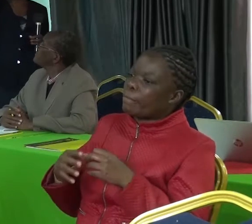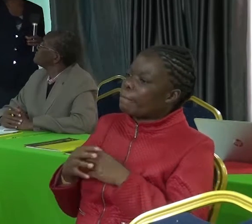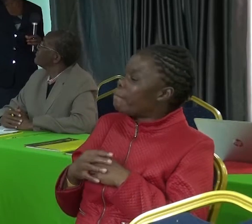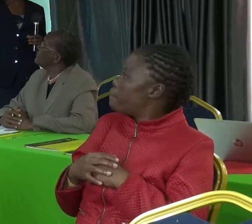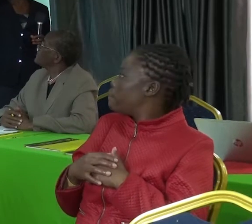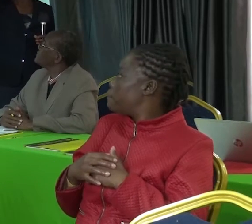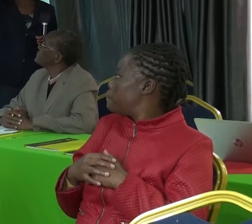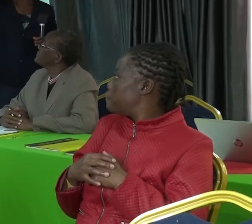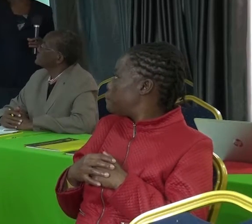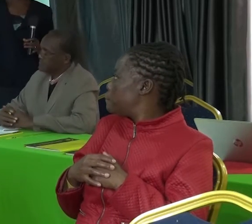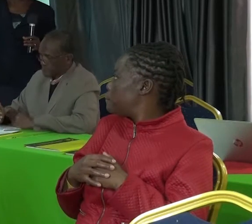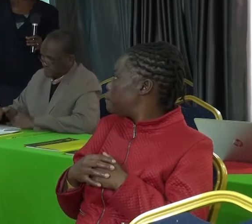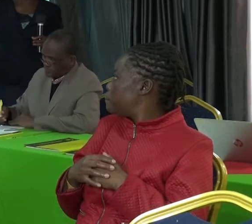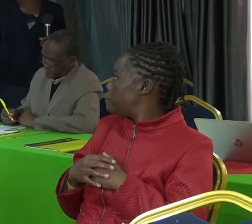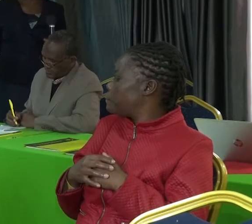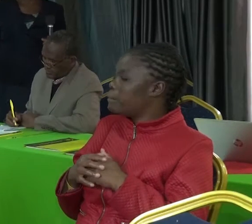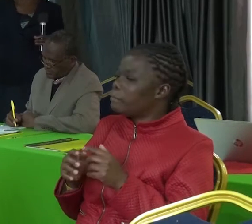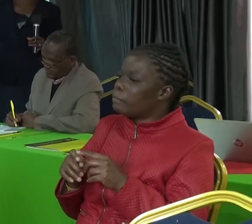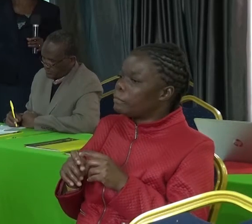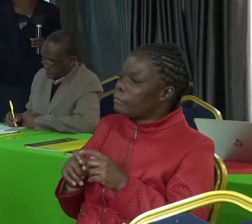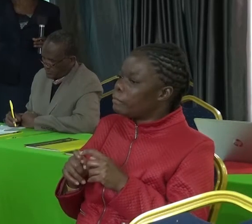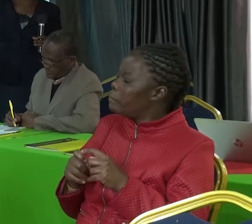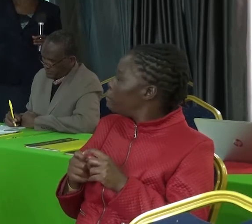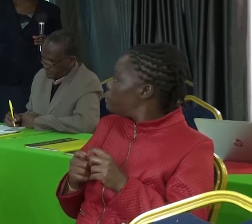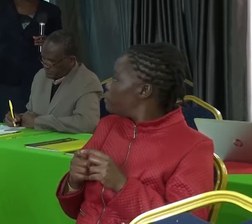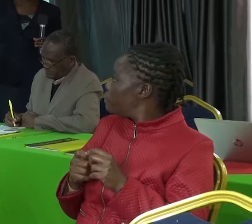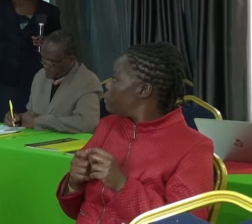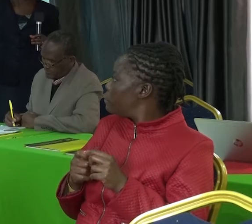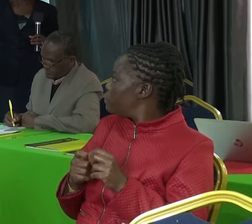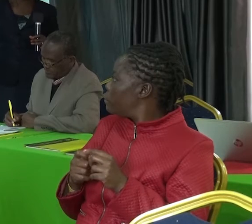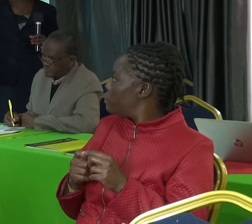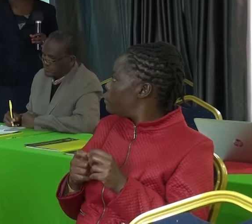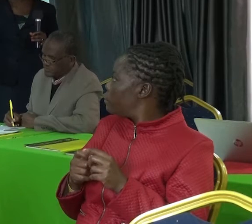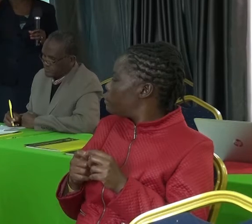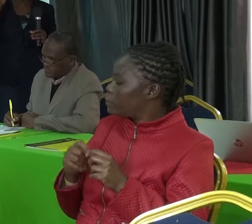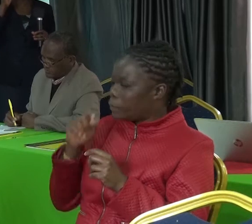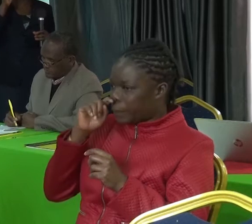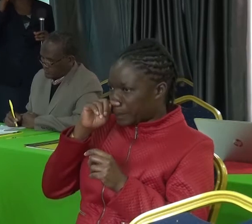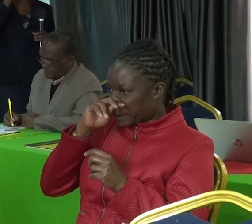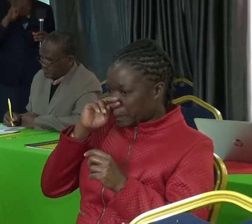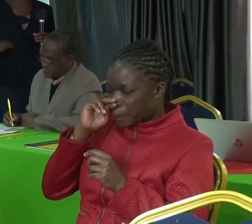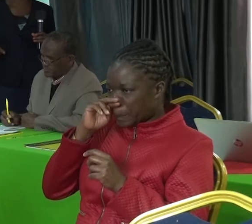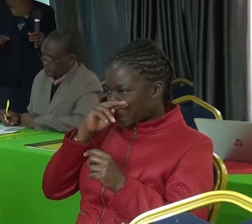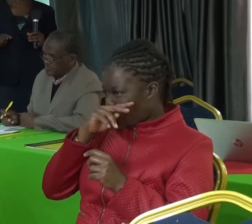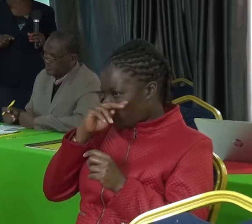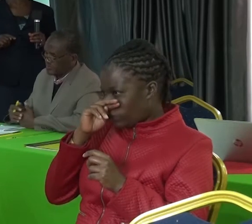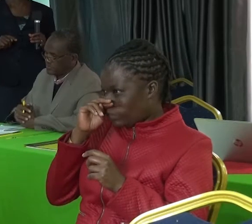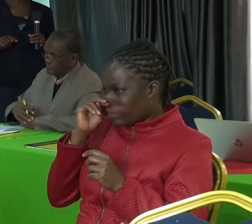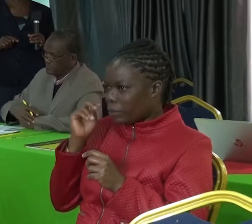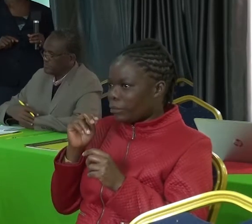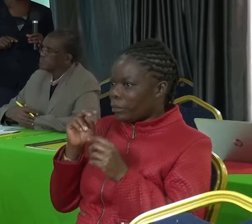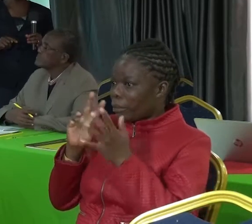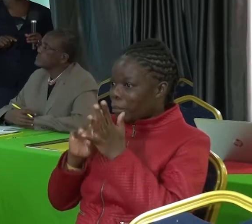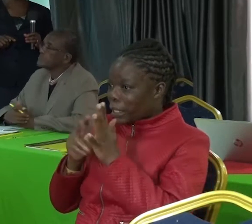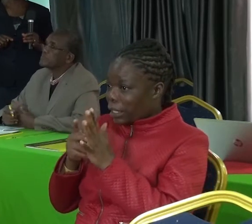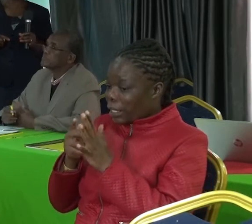so well, look at this thought. This is what you're thinking will help them do well. And now you will critique. So if you don't,